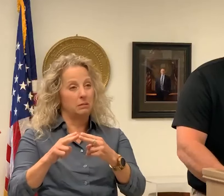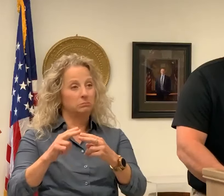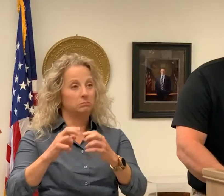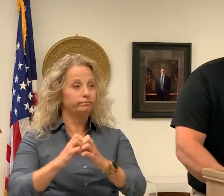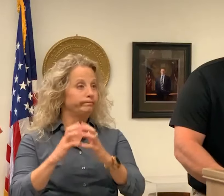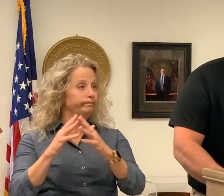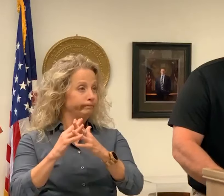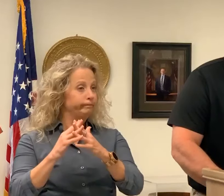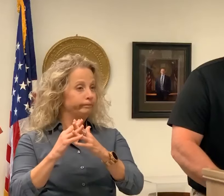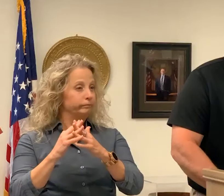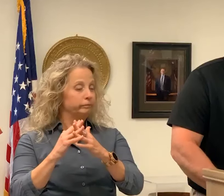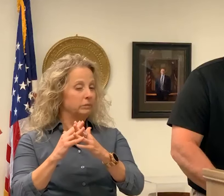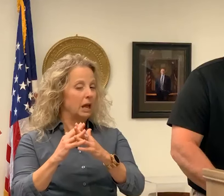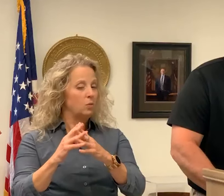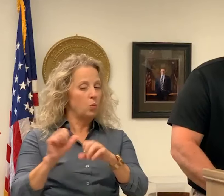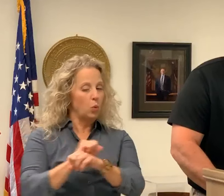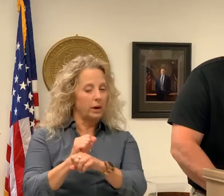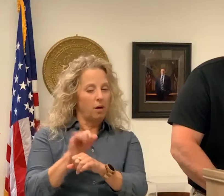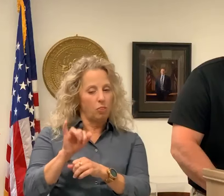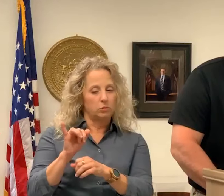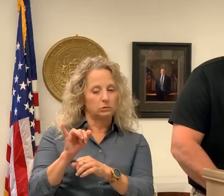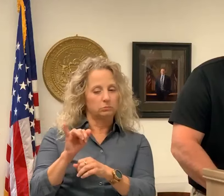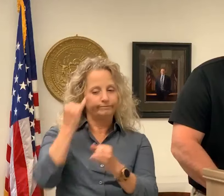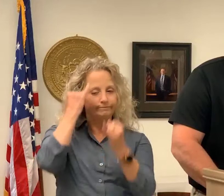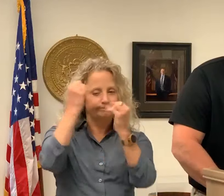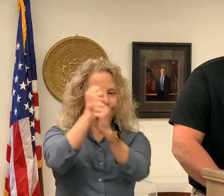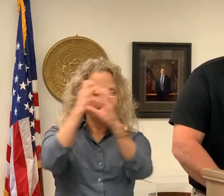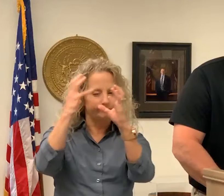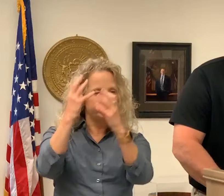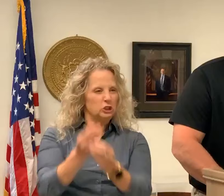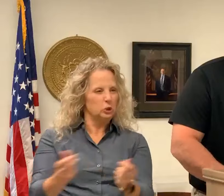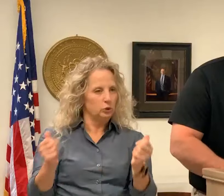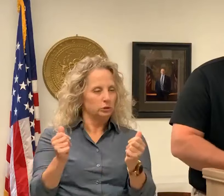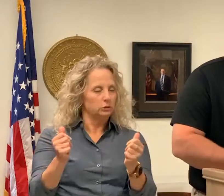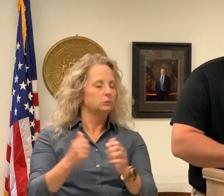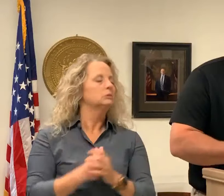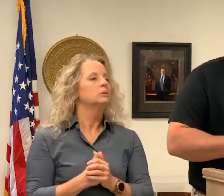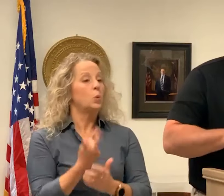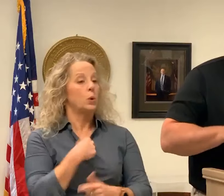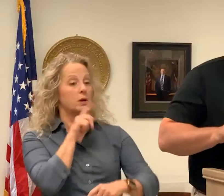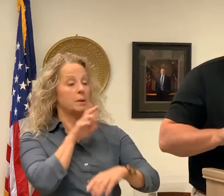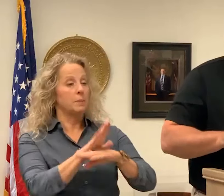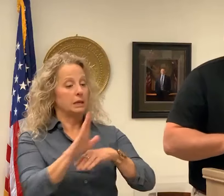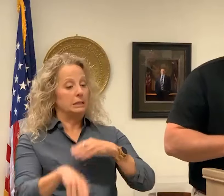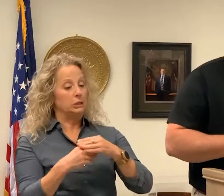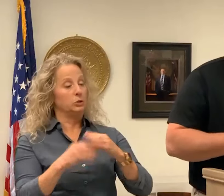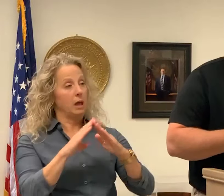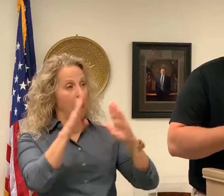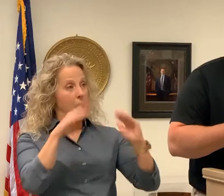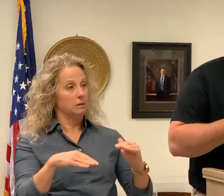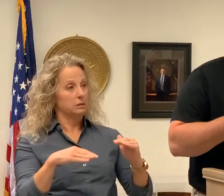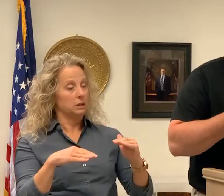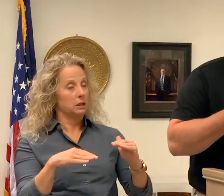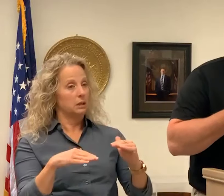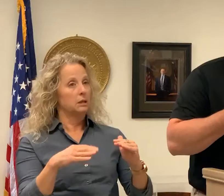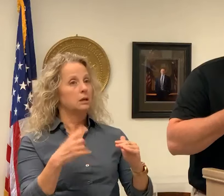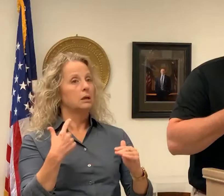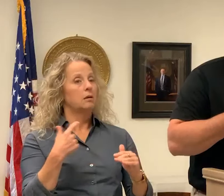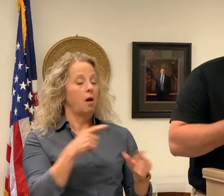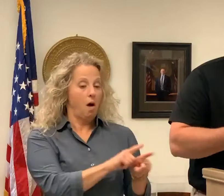federal entities, working on some of those solutions. But we remain committed. In addition to the housing, we're doing things